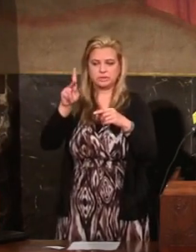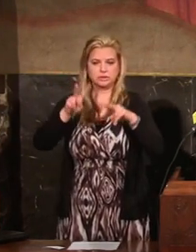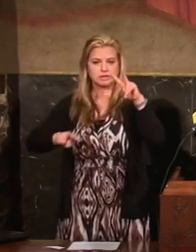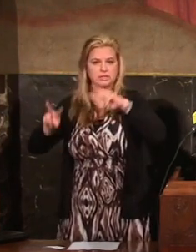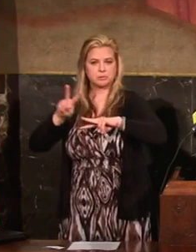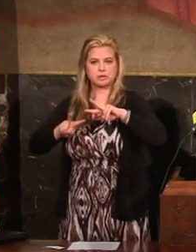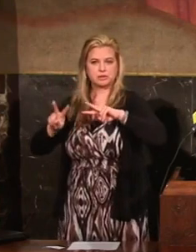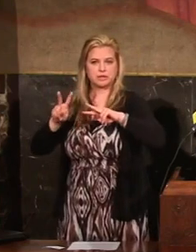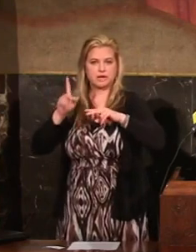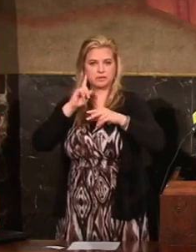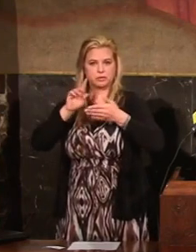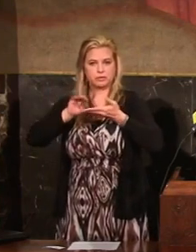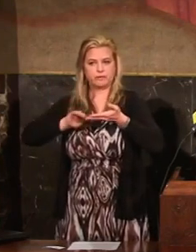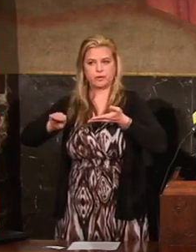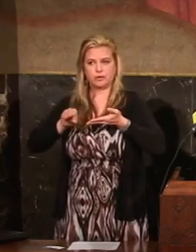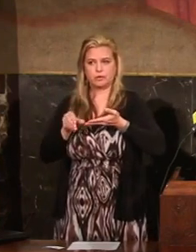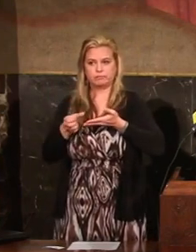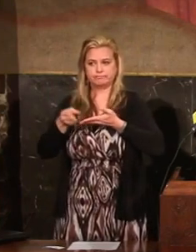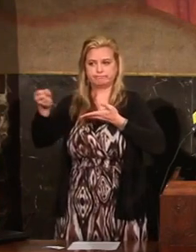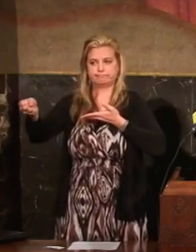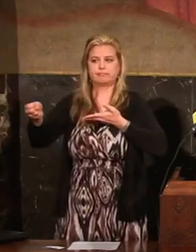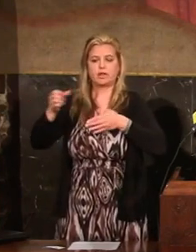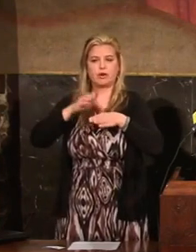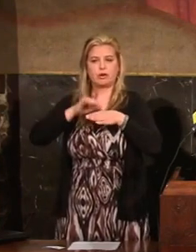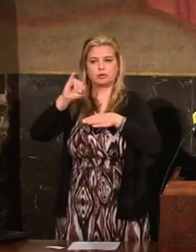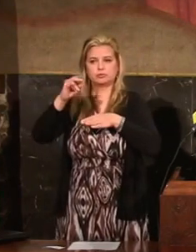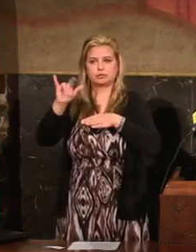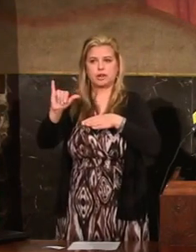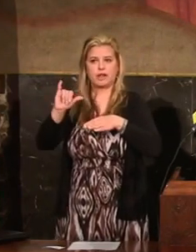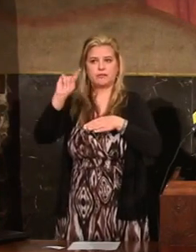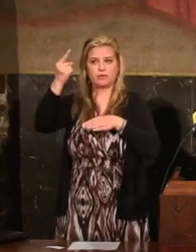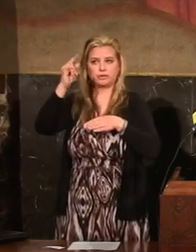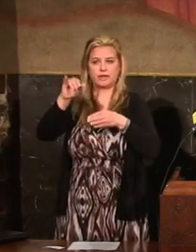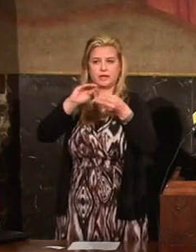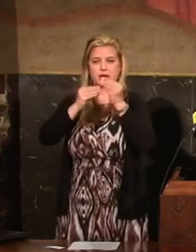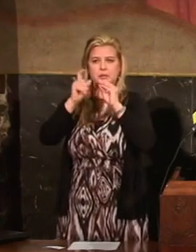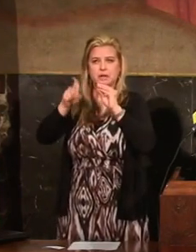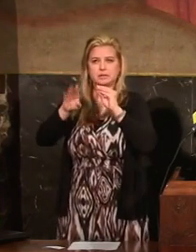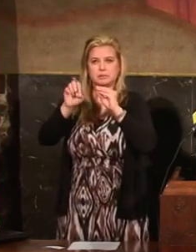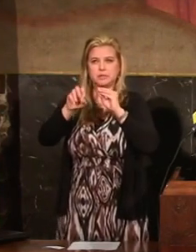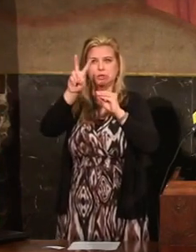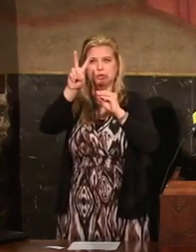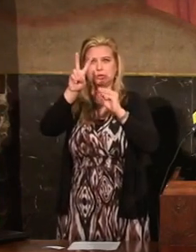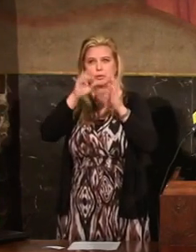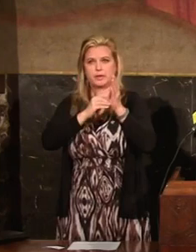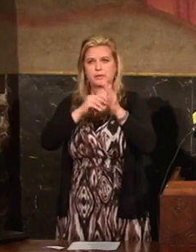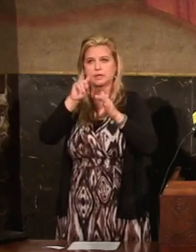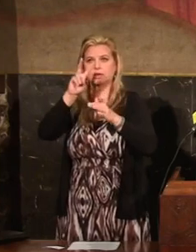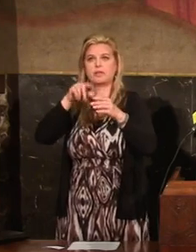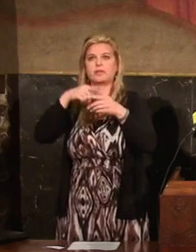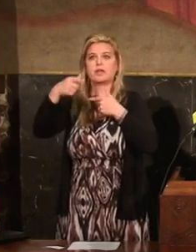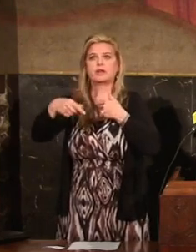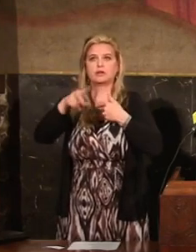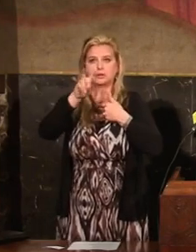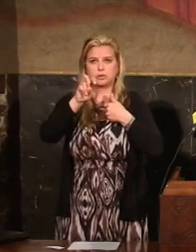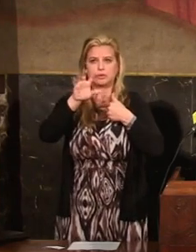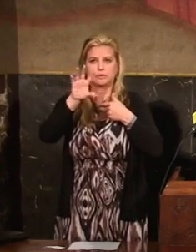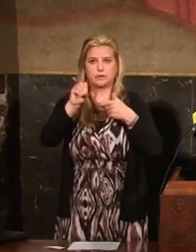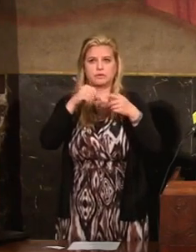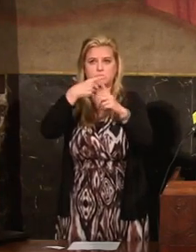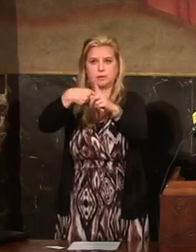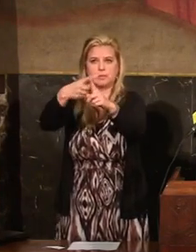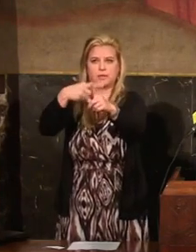and furlough them. And roughly on July 1st, that number has to be 2,000 and then 250 a month for the next 11